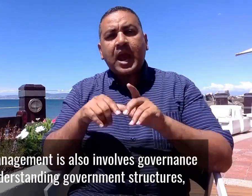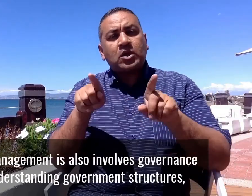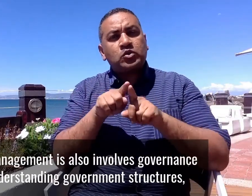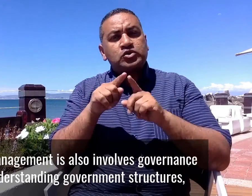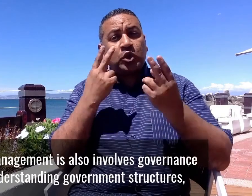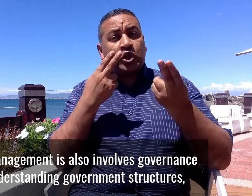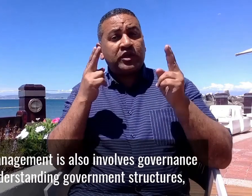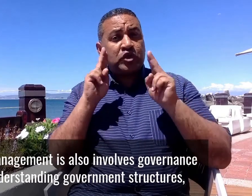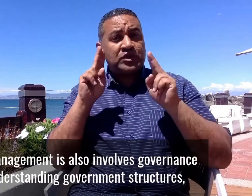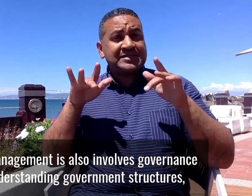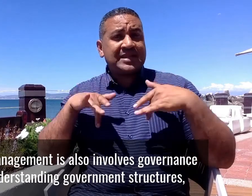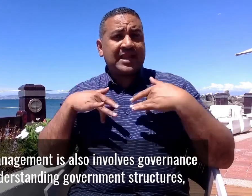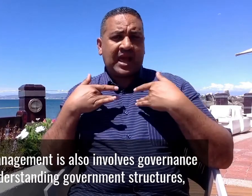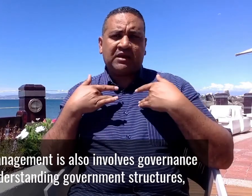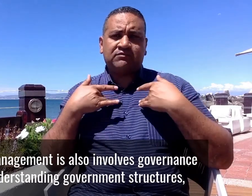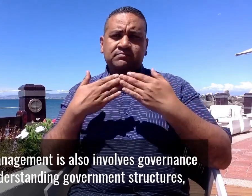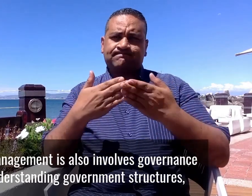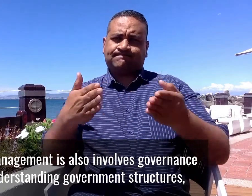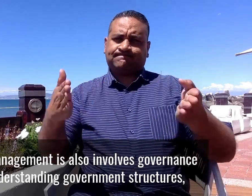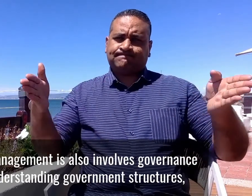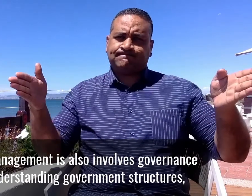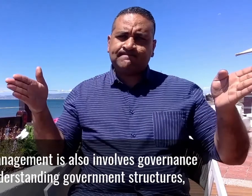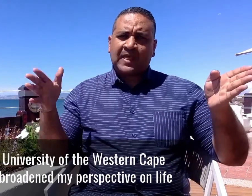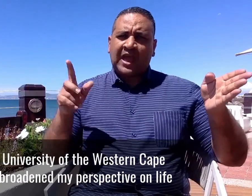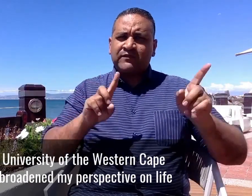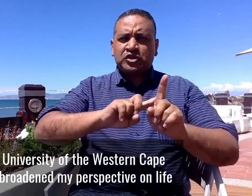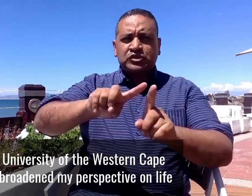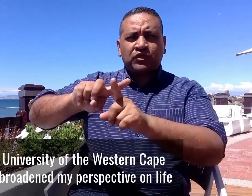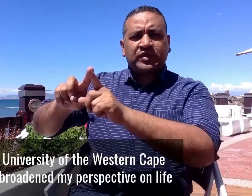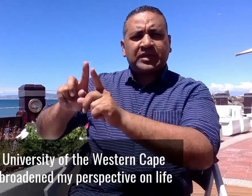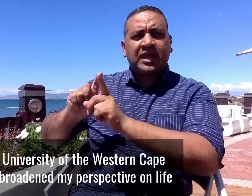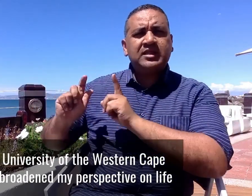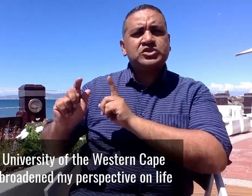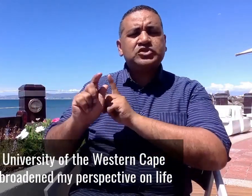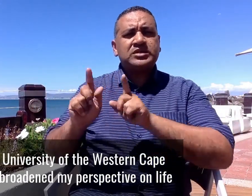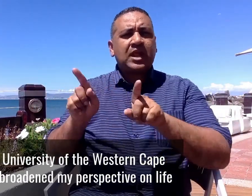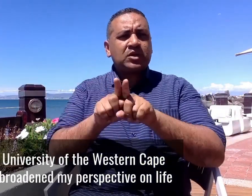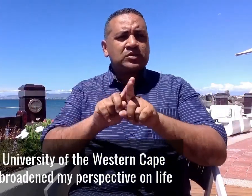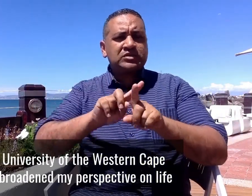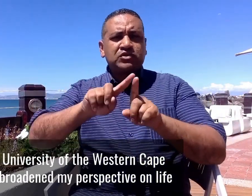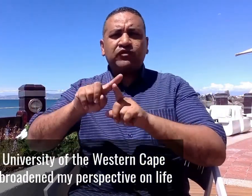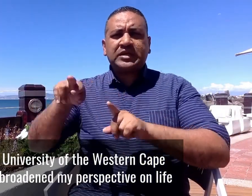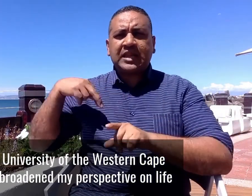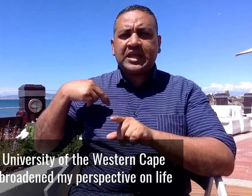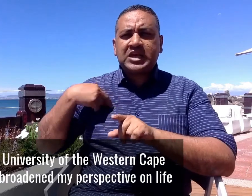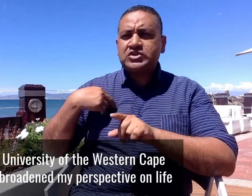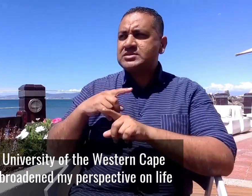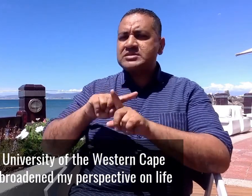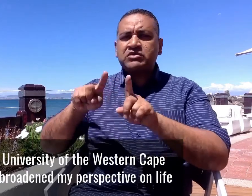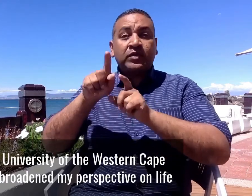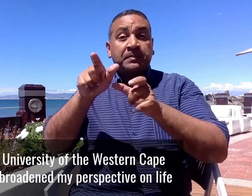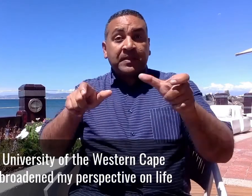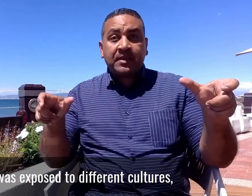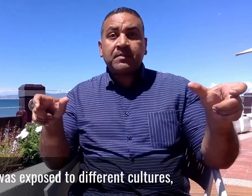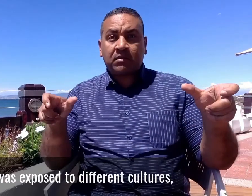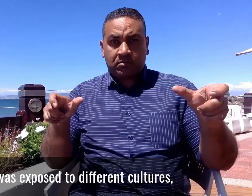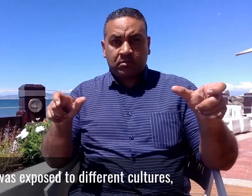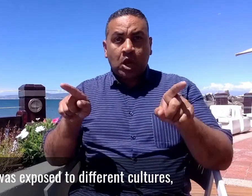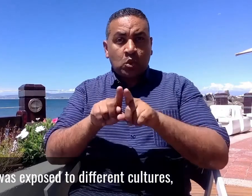governance and understanding government structures. The University of the Western Cape also broadened my perspective on life as I was exposed